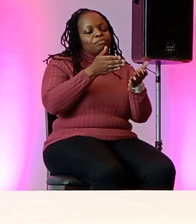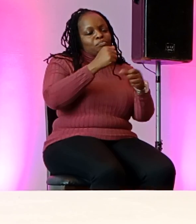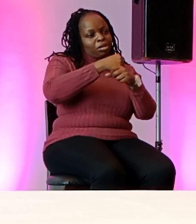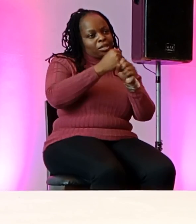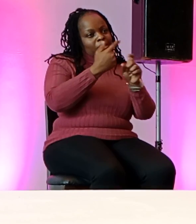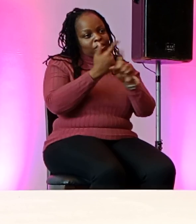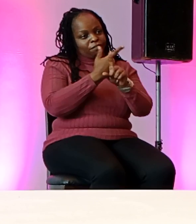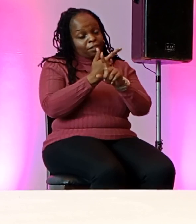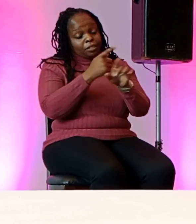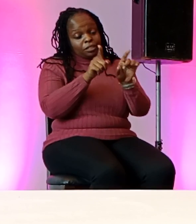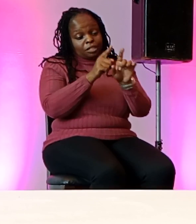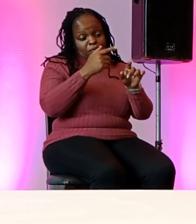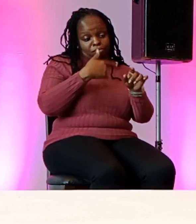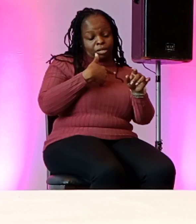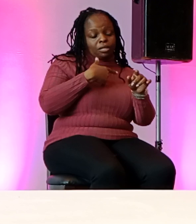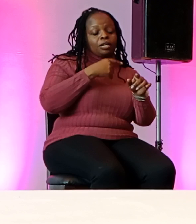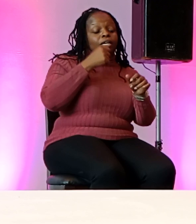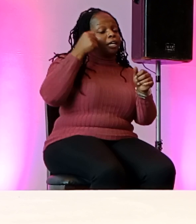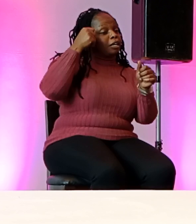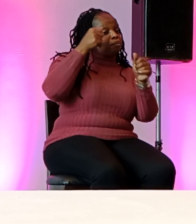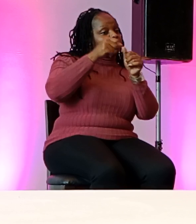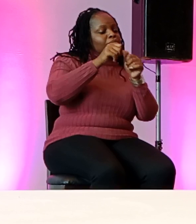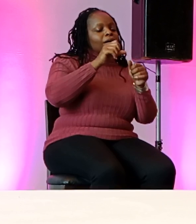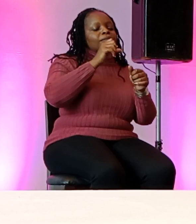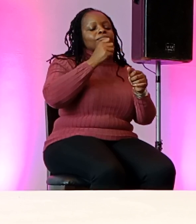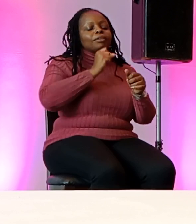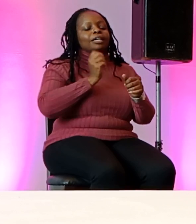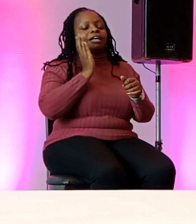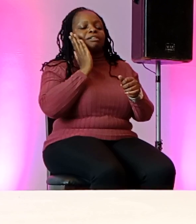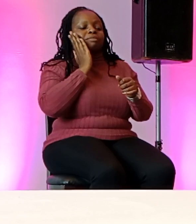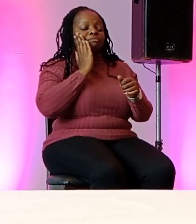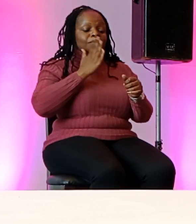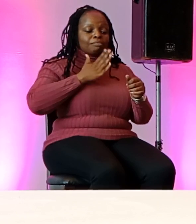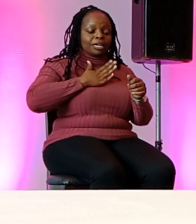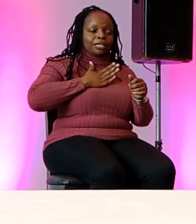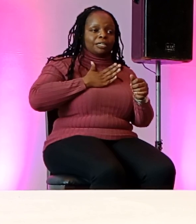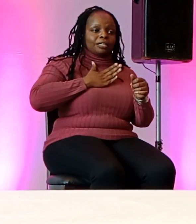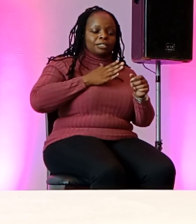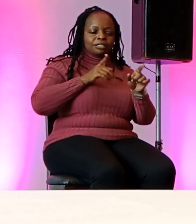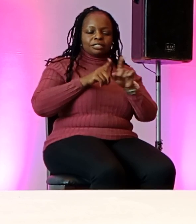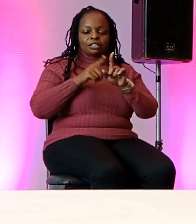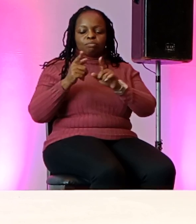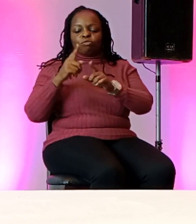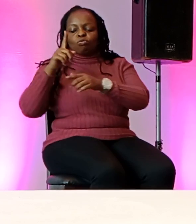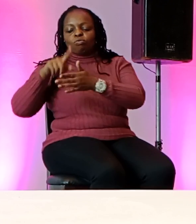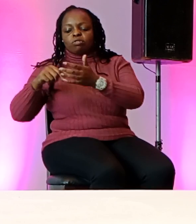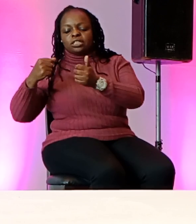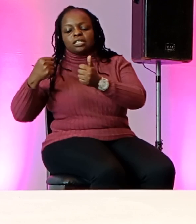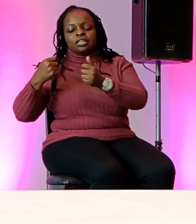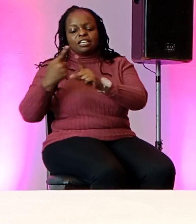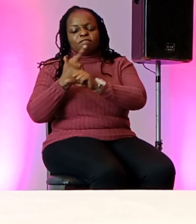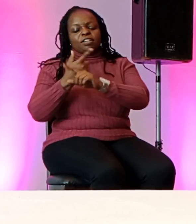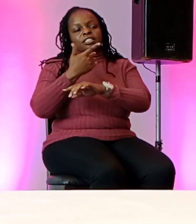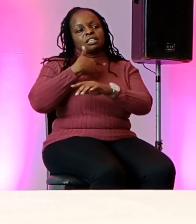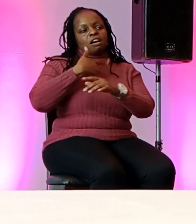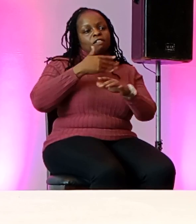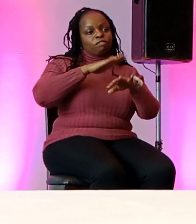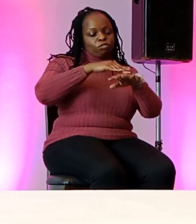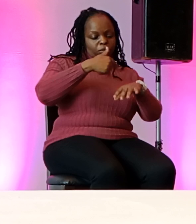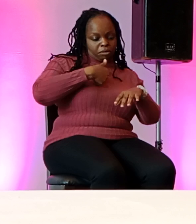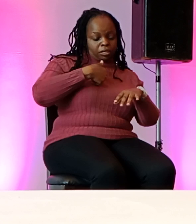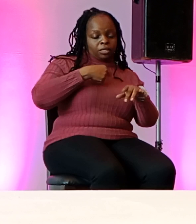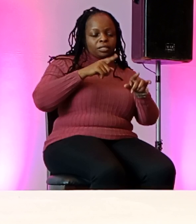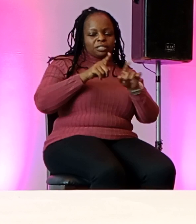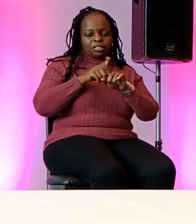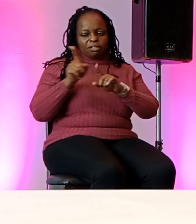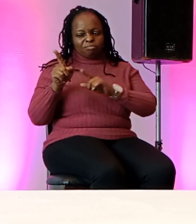I always remember my own grandmother, Mwajogu, and the impact she has had on me. And she